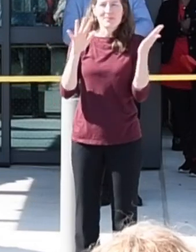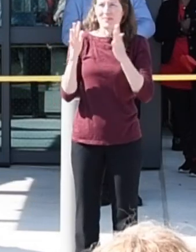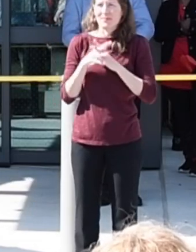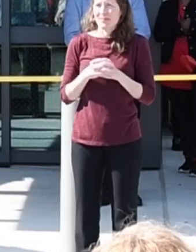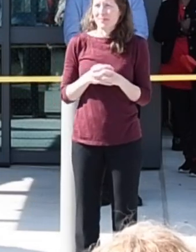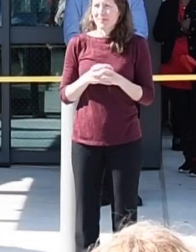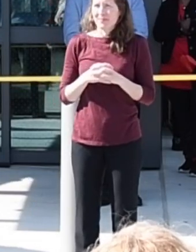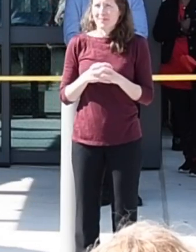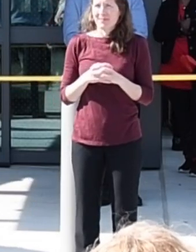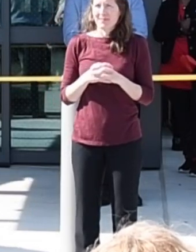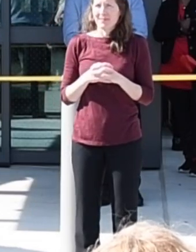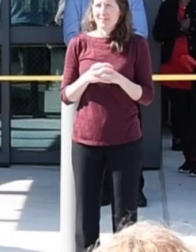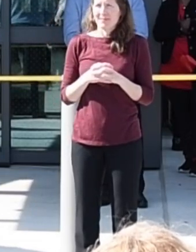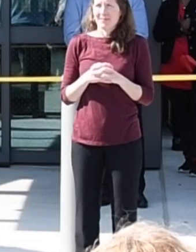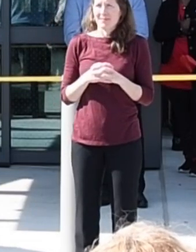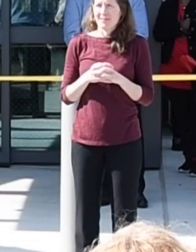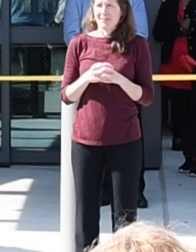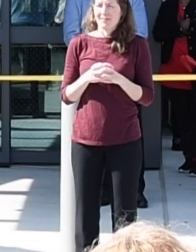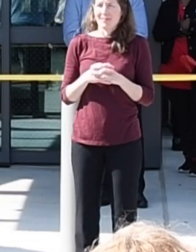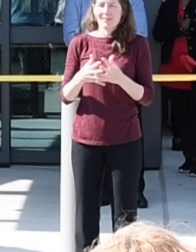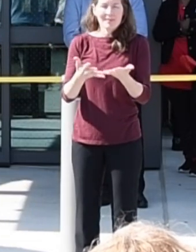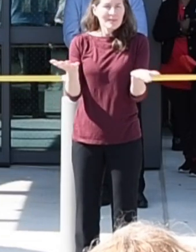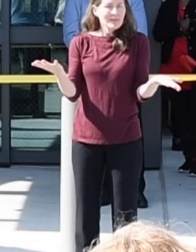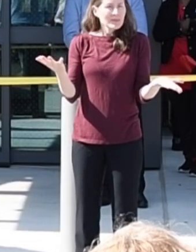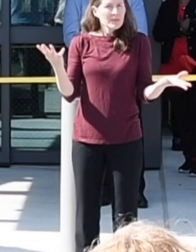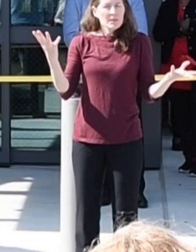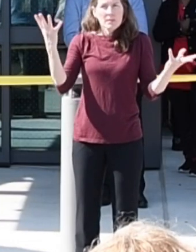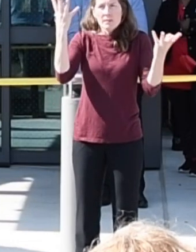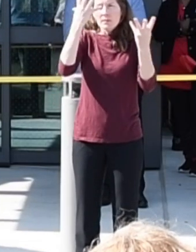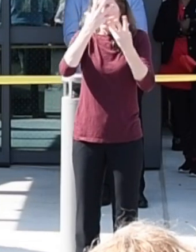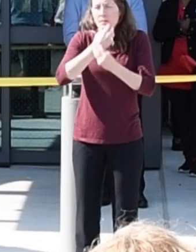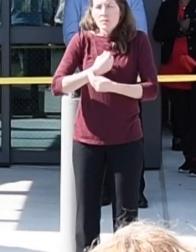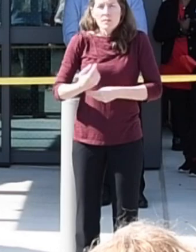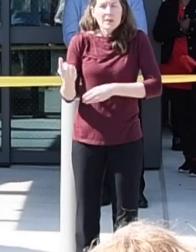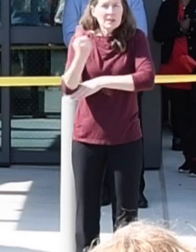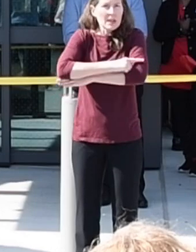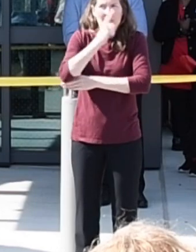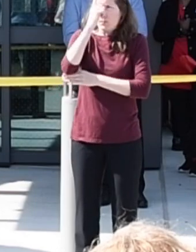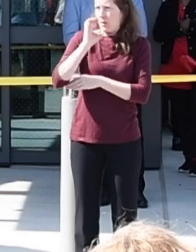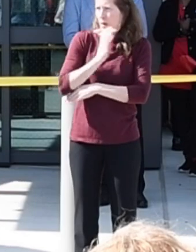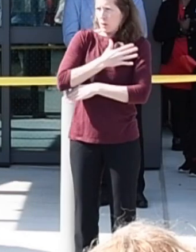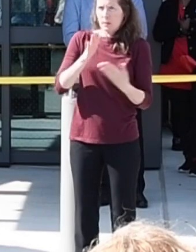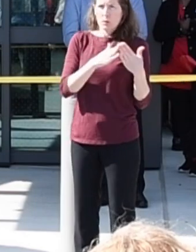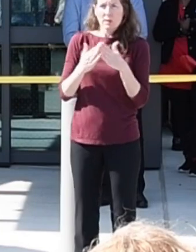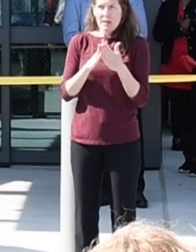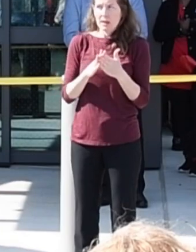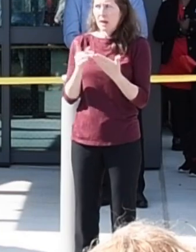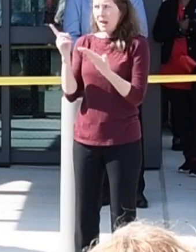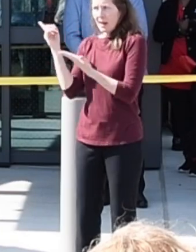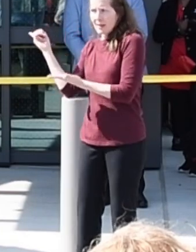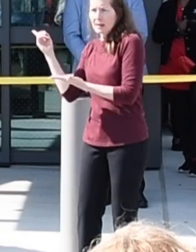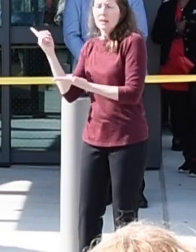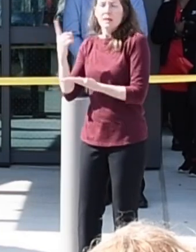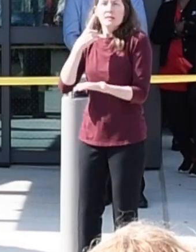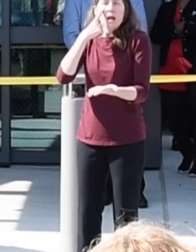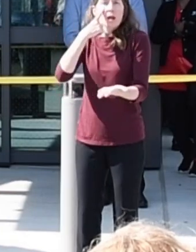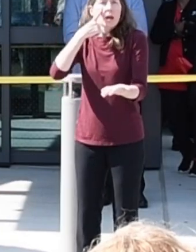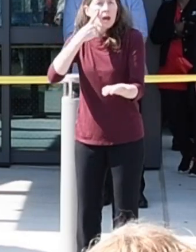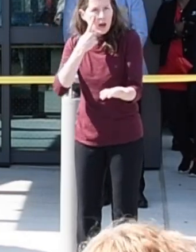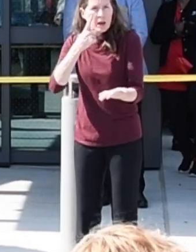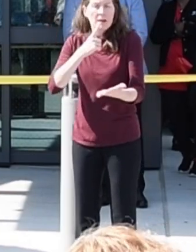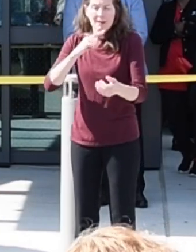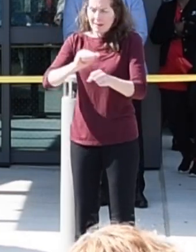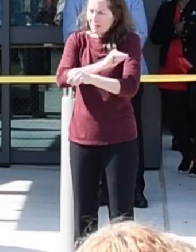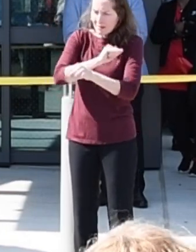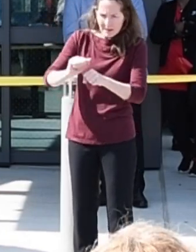This is a glorious community day for all of us. This is the manifestation of all we've worked so hard for.